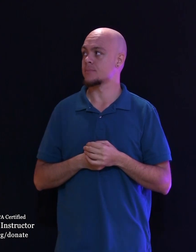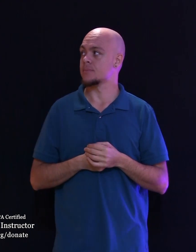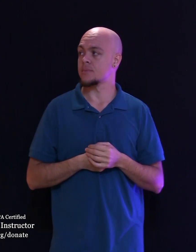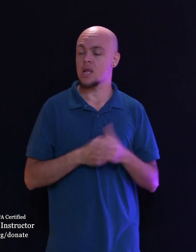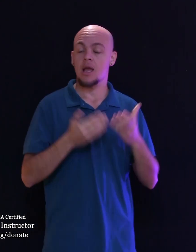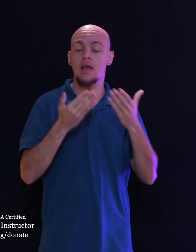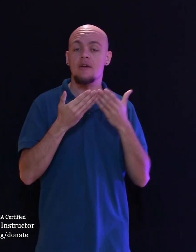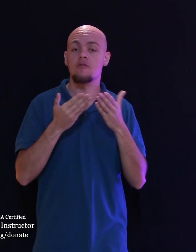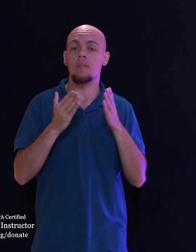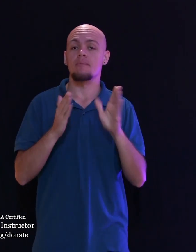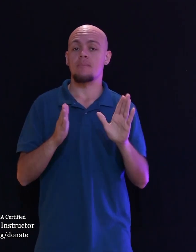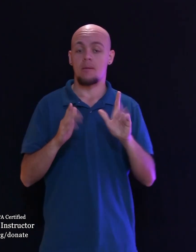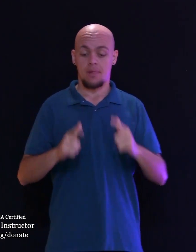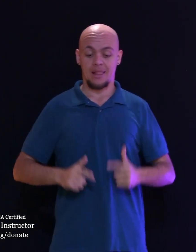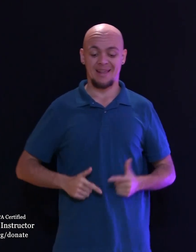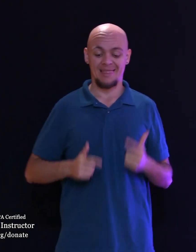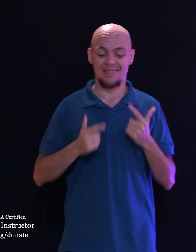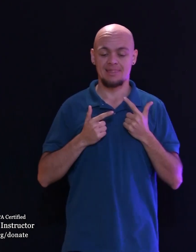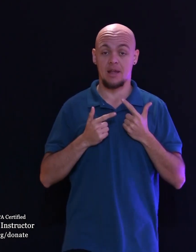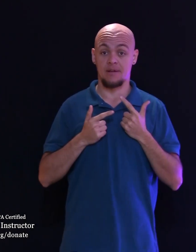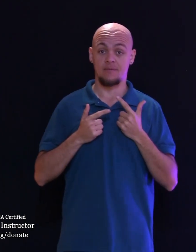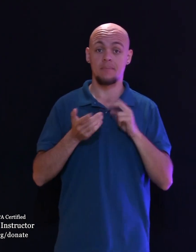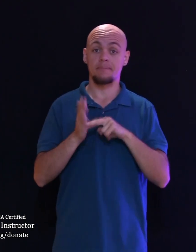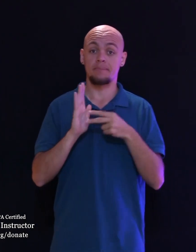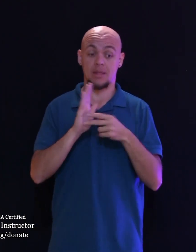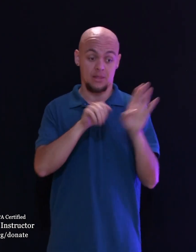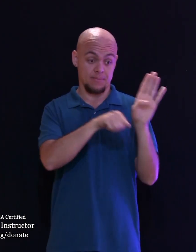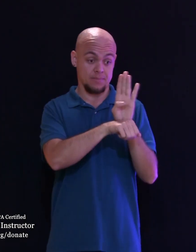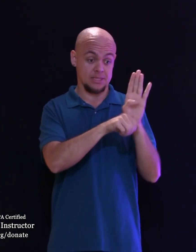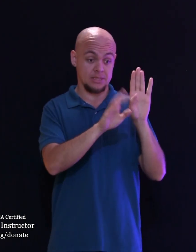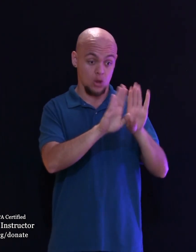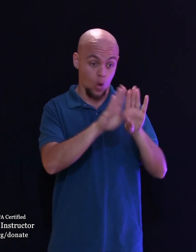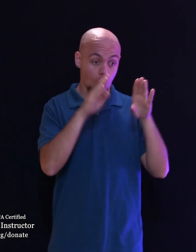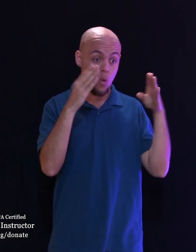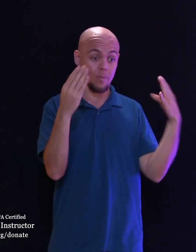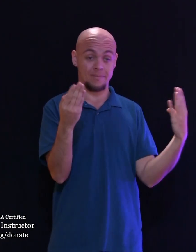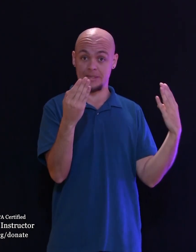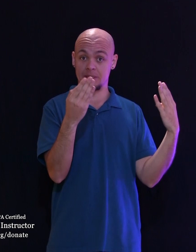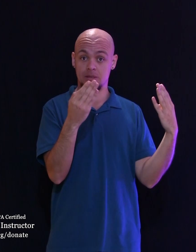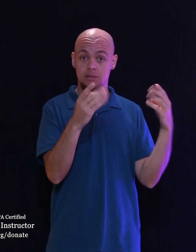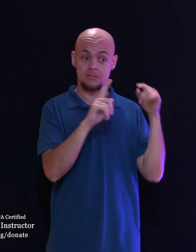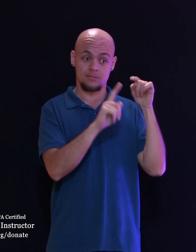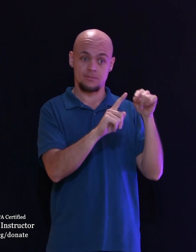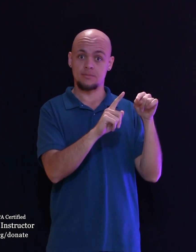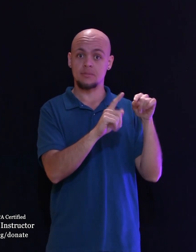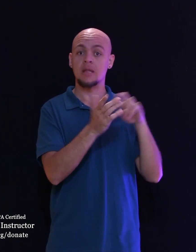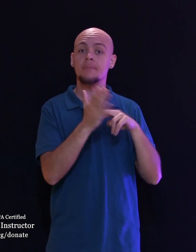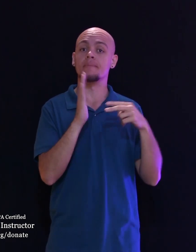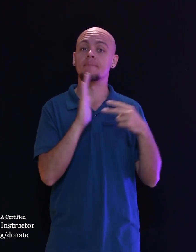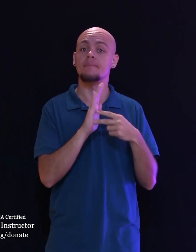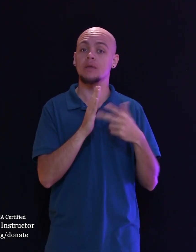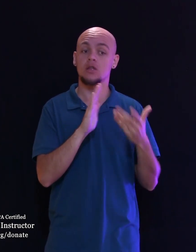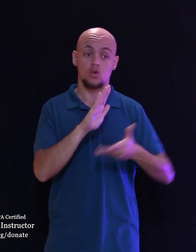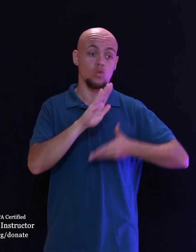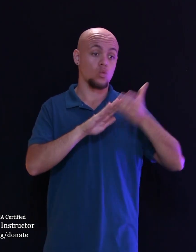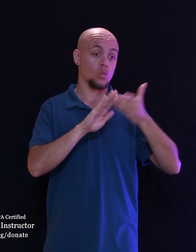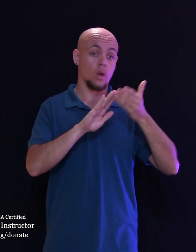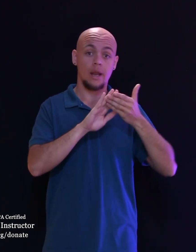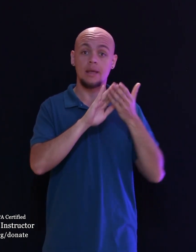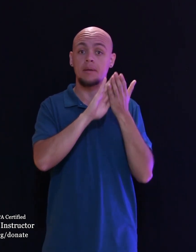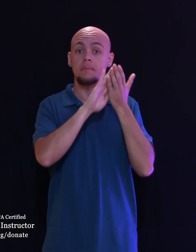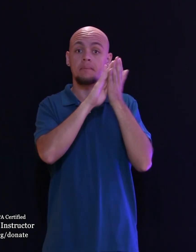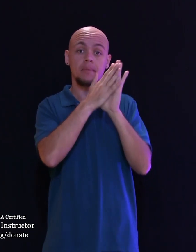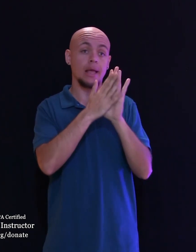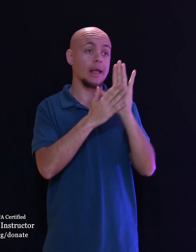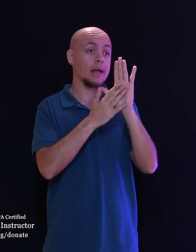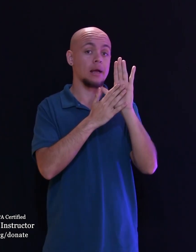If you enter public life, this means if you enter into your businesses, if you enter public life, you enter into maybe running for